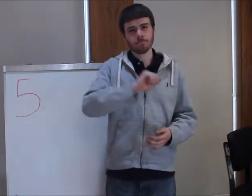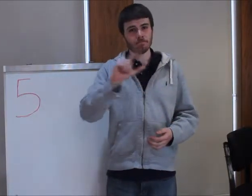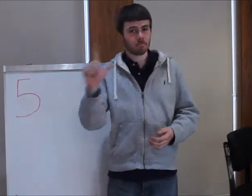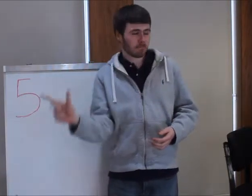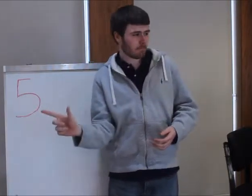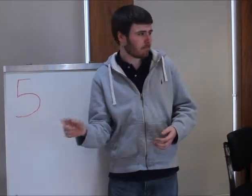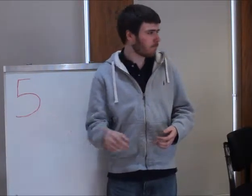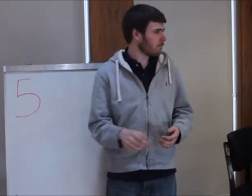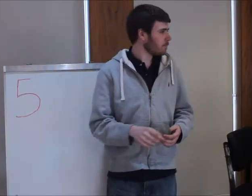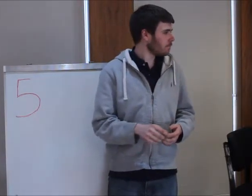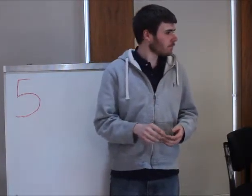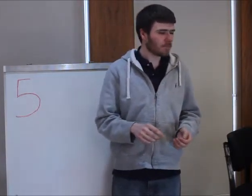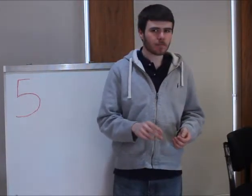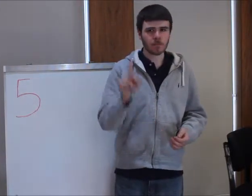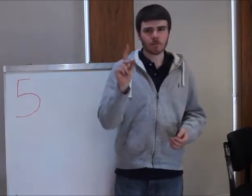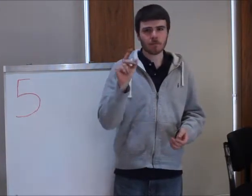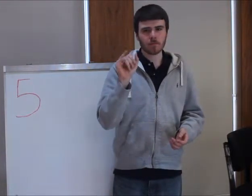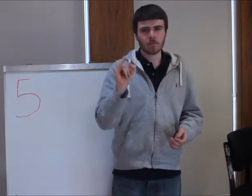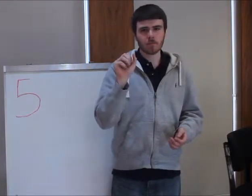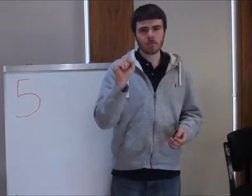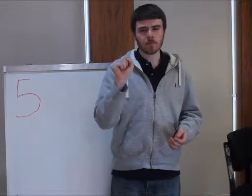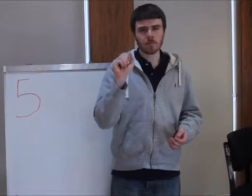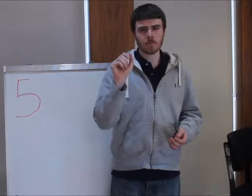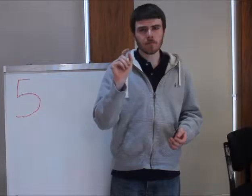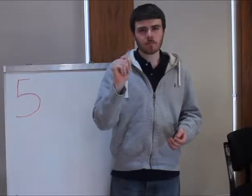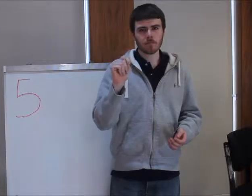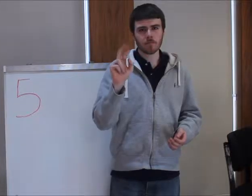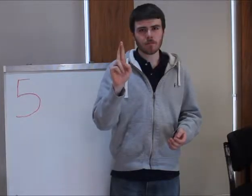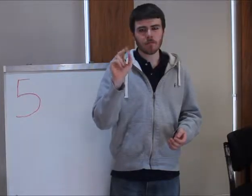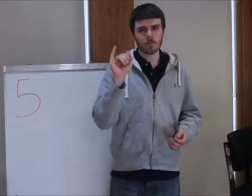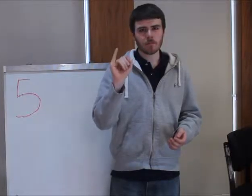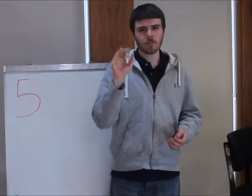5. Almost all distributions